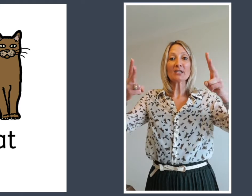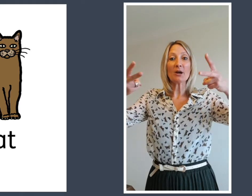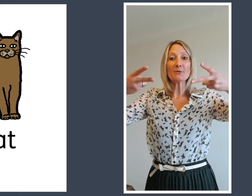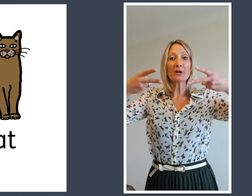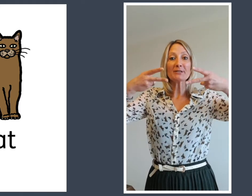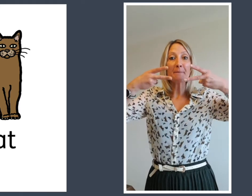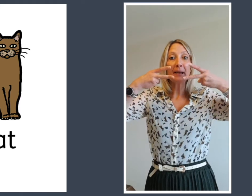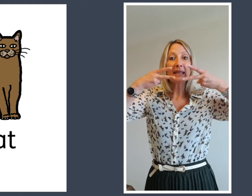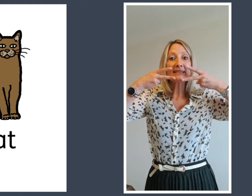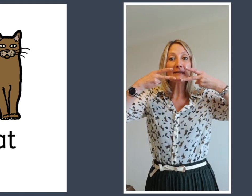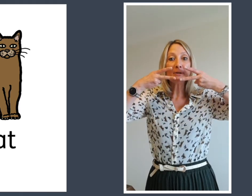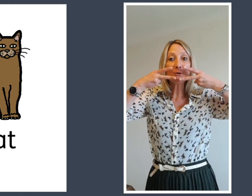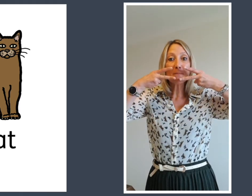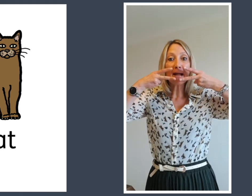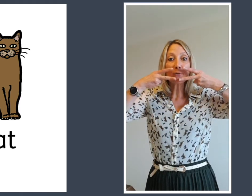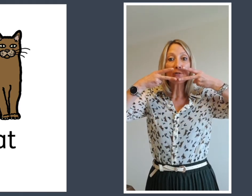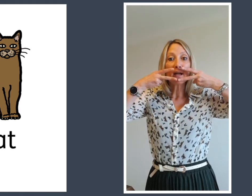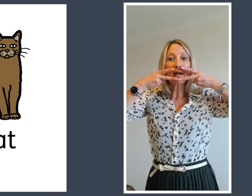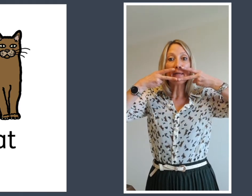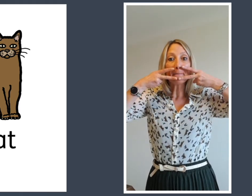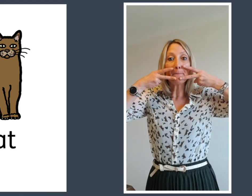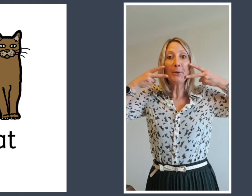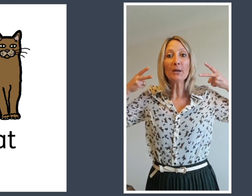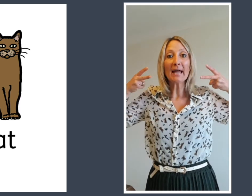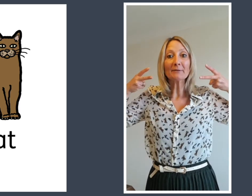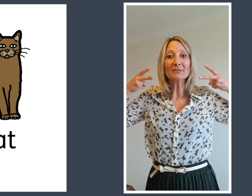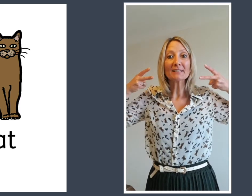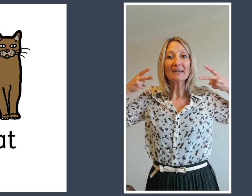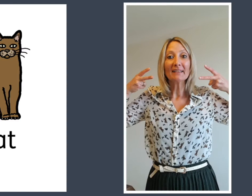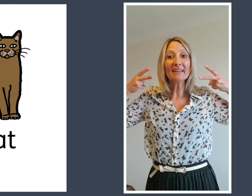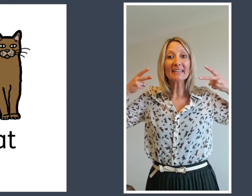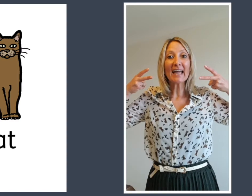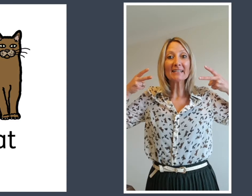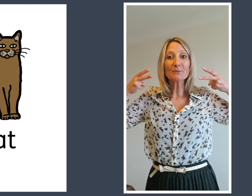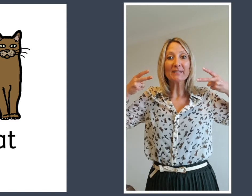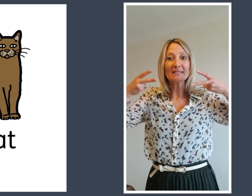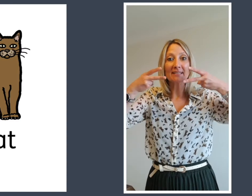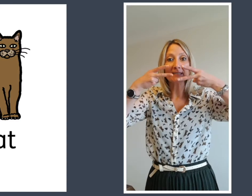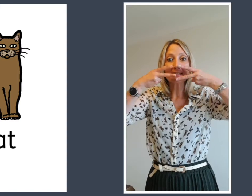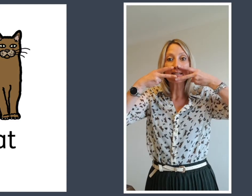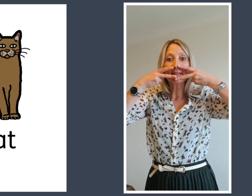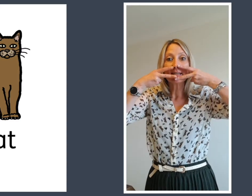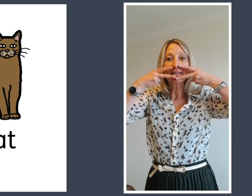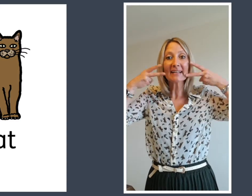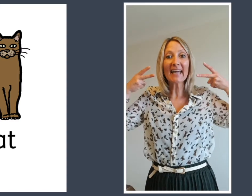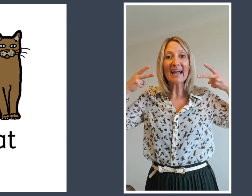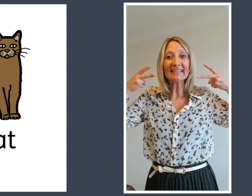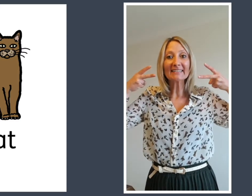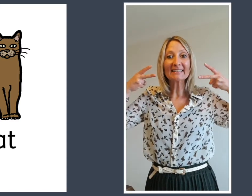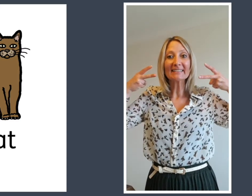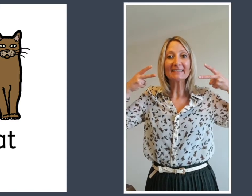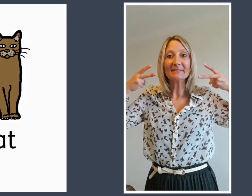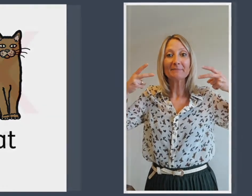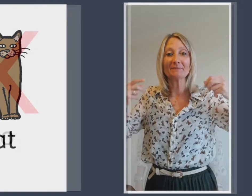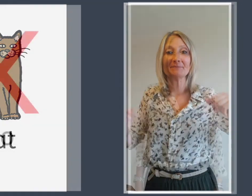This time you're going to place them at your mouth and then pull out like the cat's whiskers. Cat.